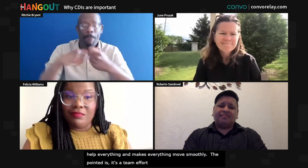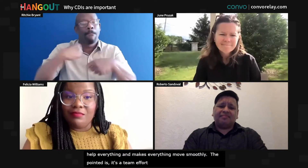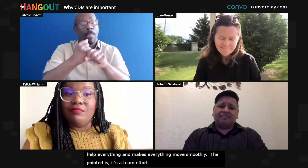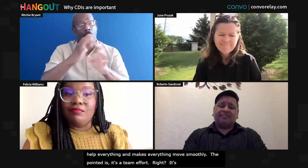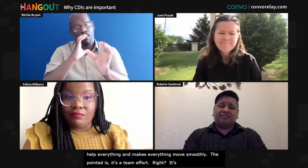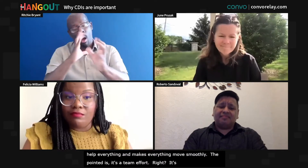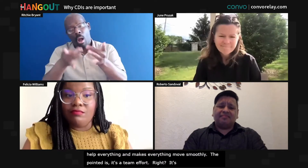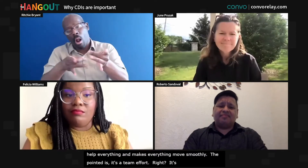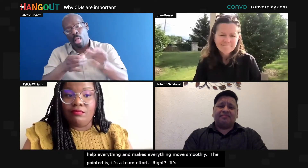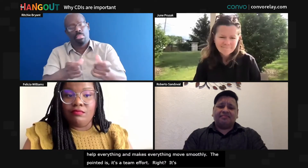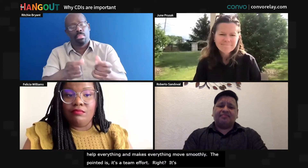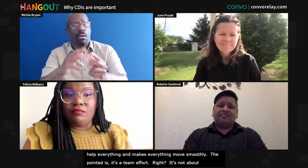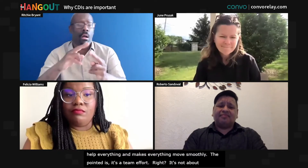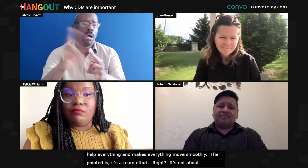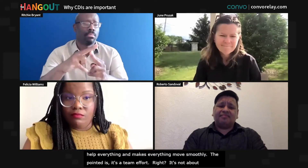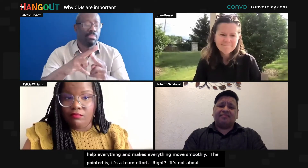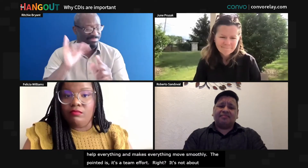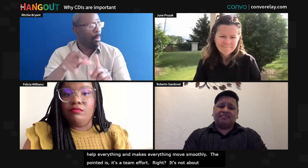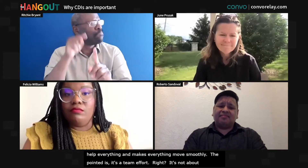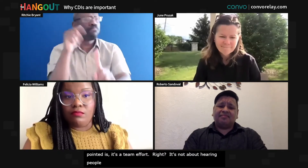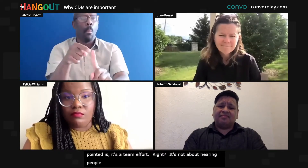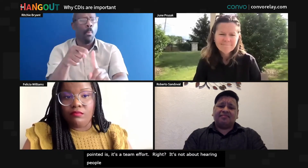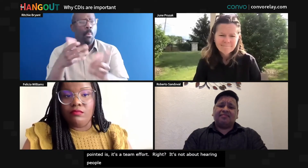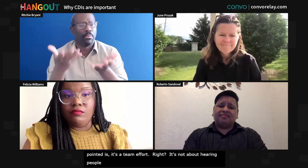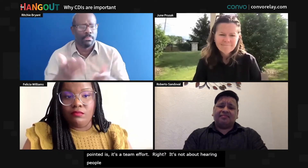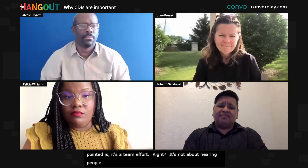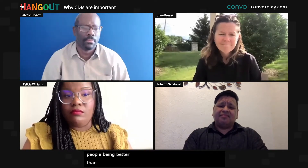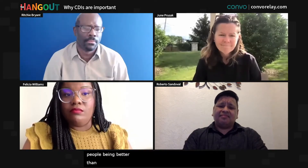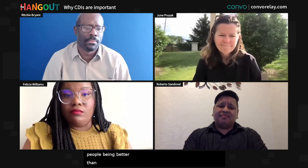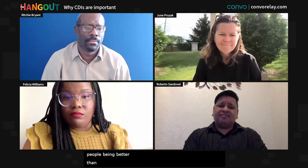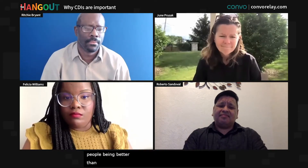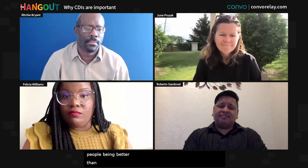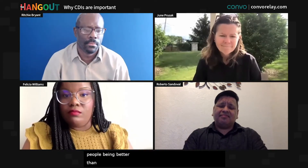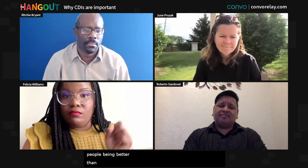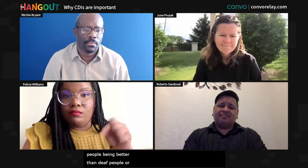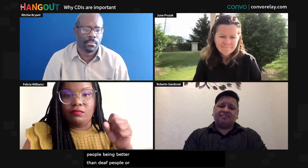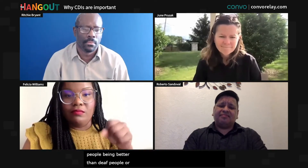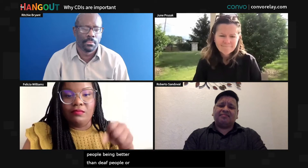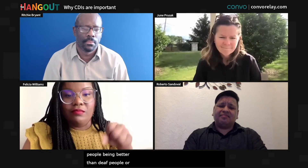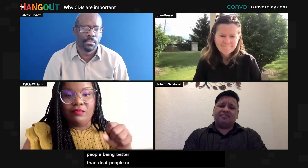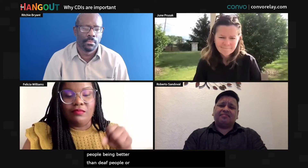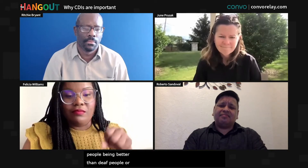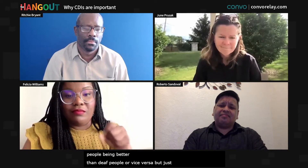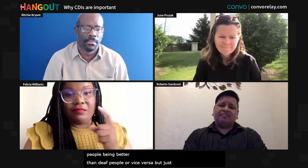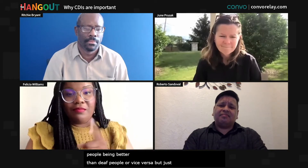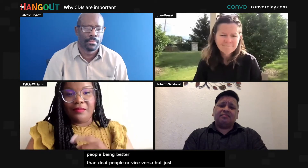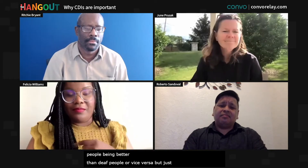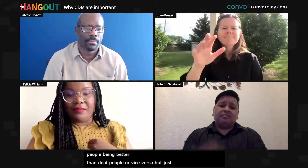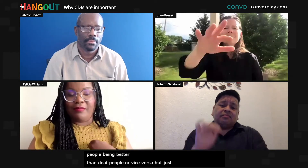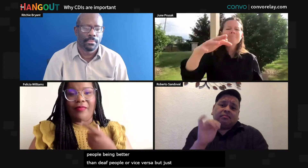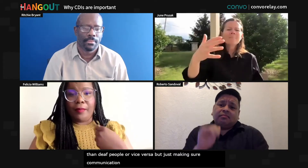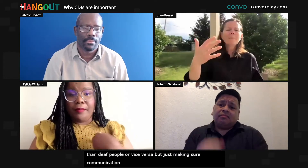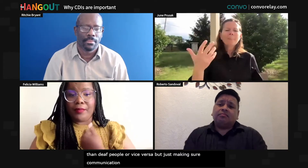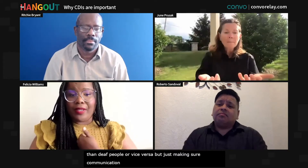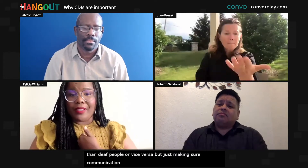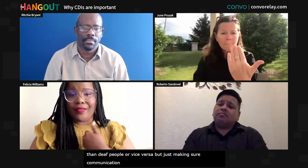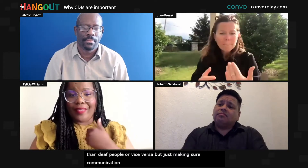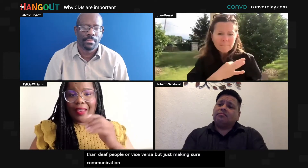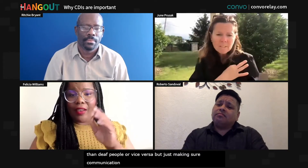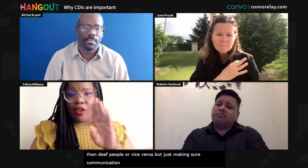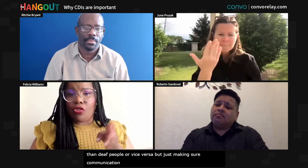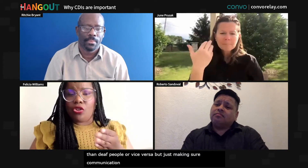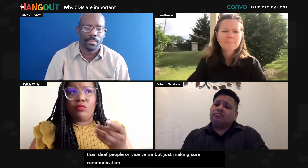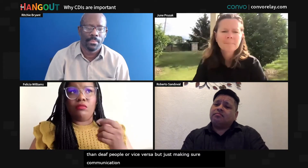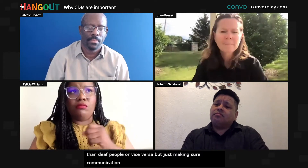hearing people being better than deaf people or vice versa. It's just making sure that communication is there. Mm-hmm. That's It's a right. team effort. Yeah, this